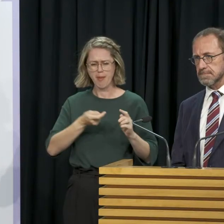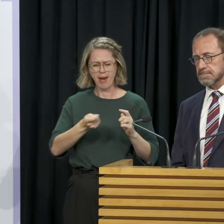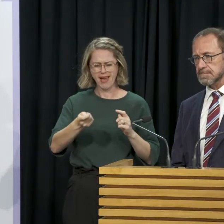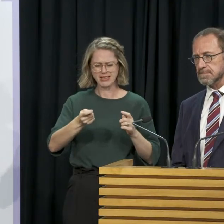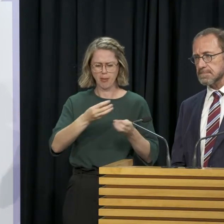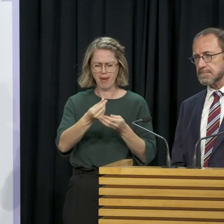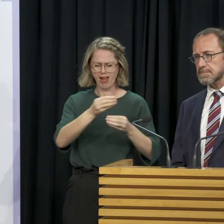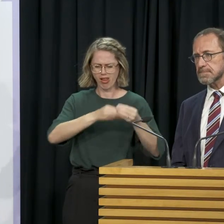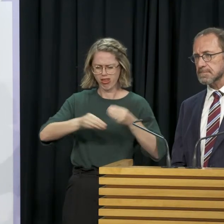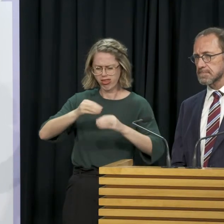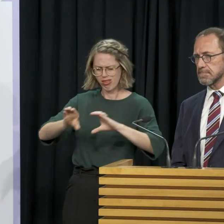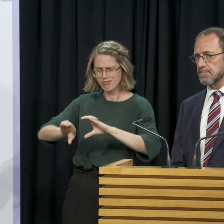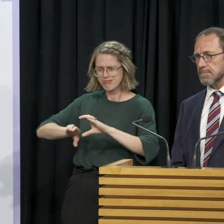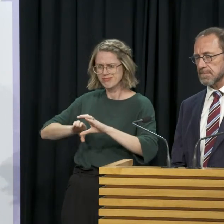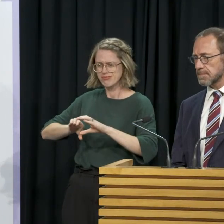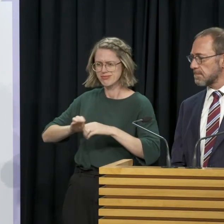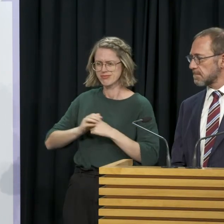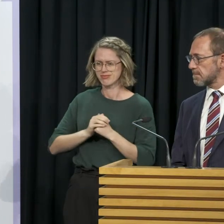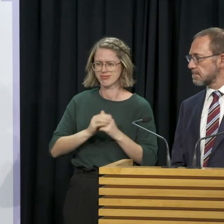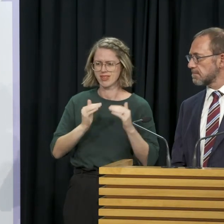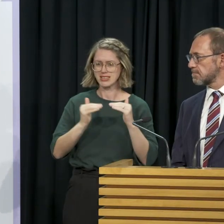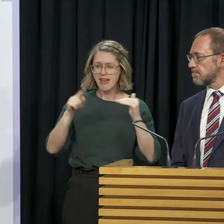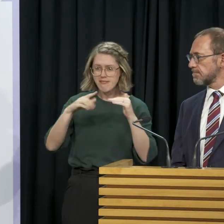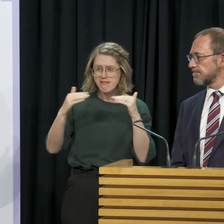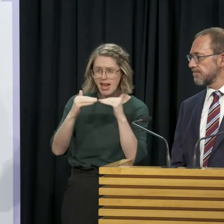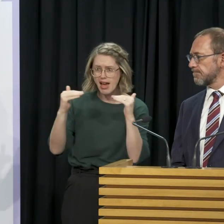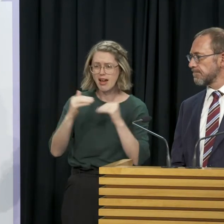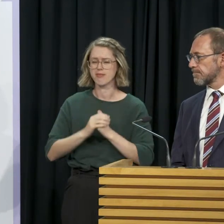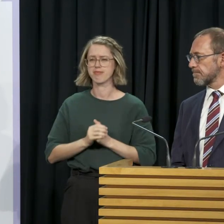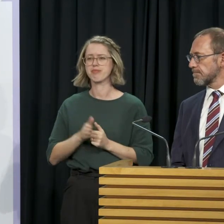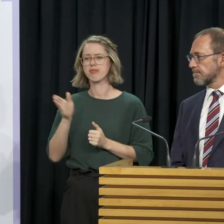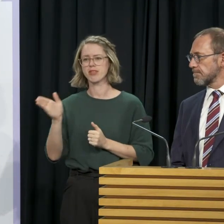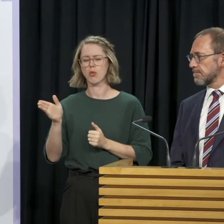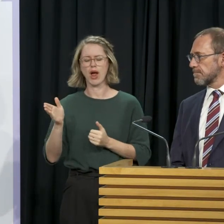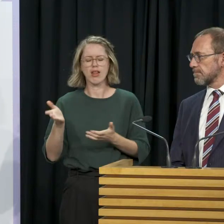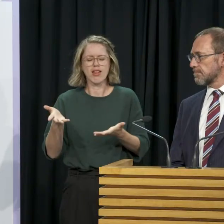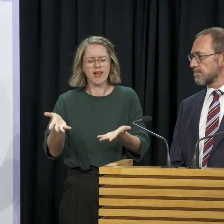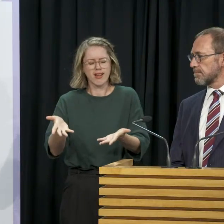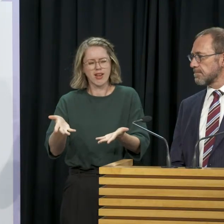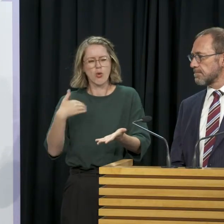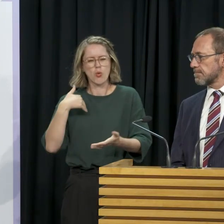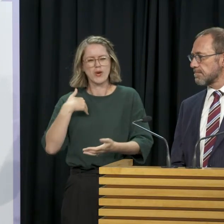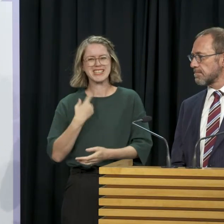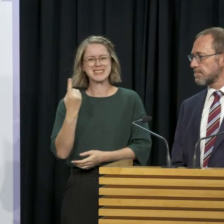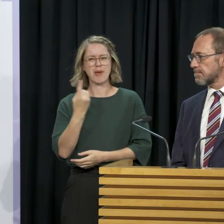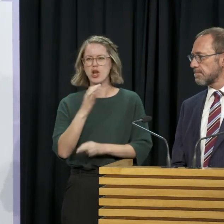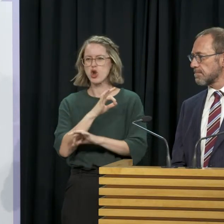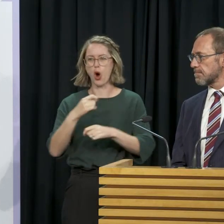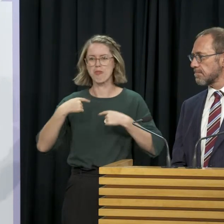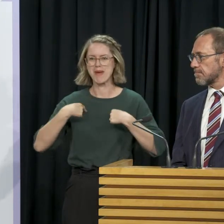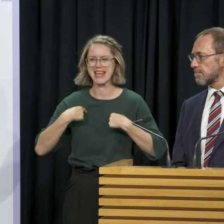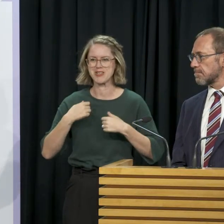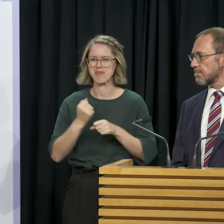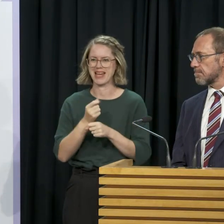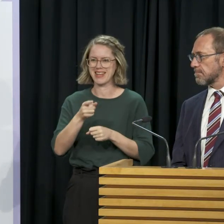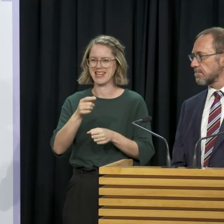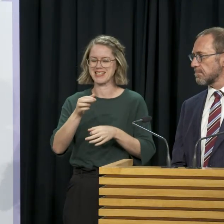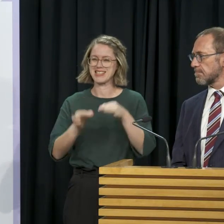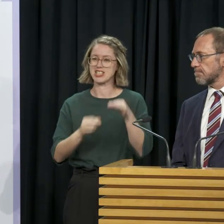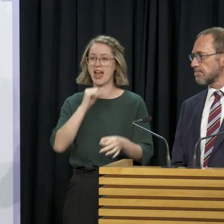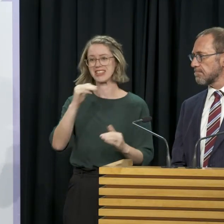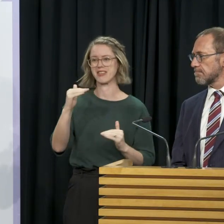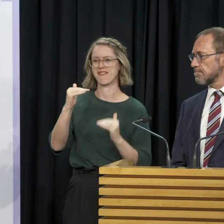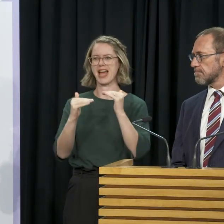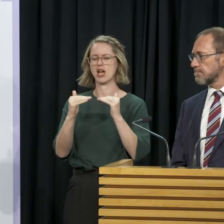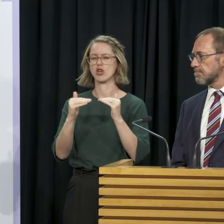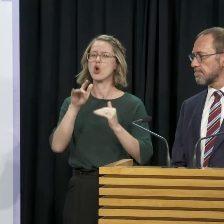Labour Party? Well, obviously, the right person to make those judgments is not me. We need someone other than me making those calls, and that would, of course, be